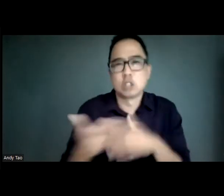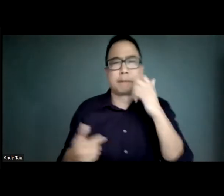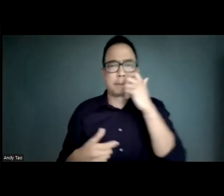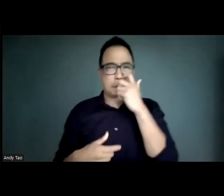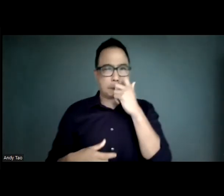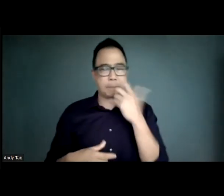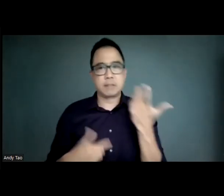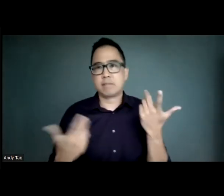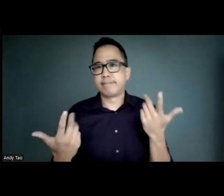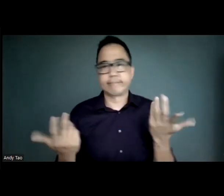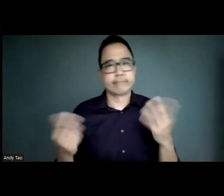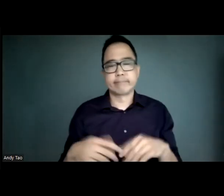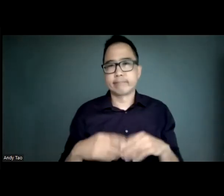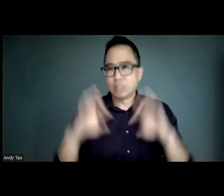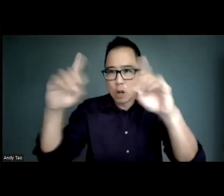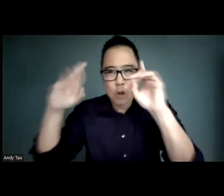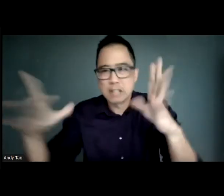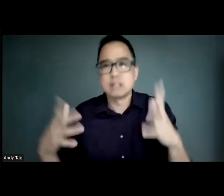another, sharing of resources,